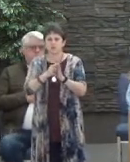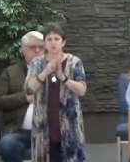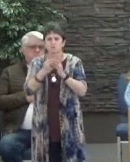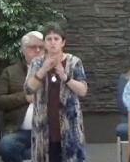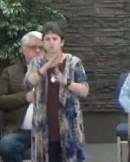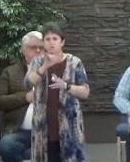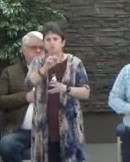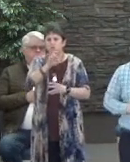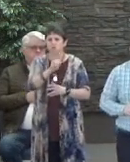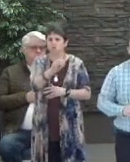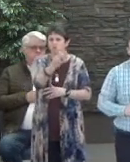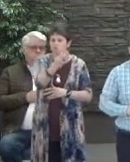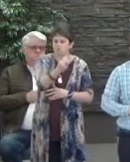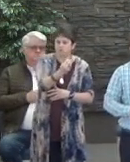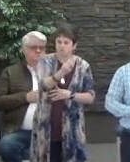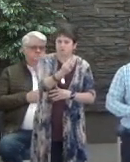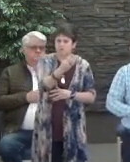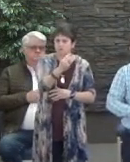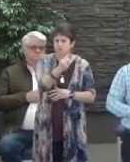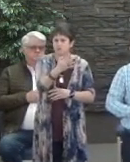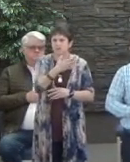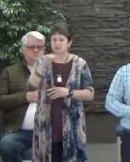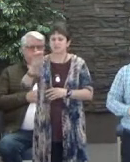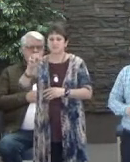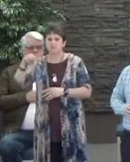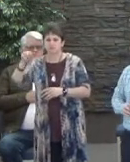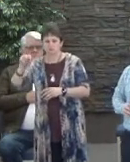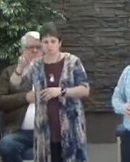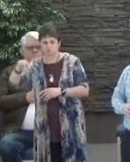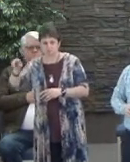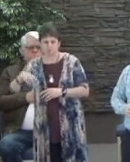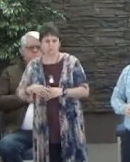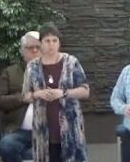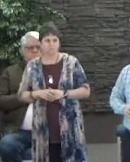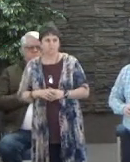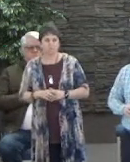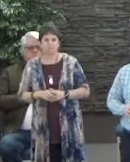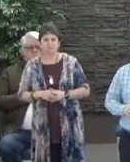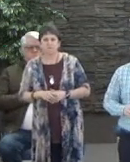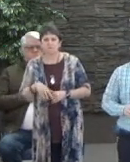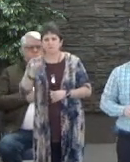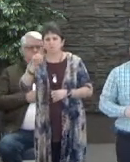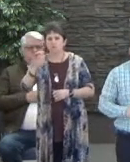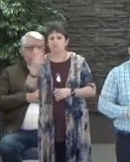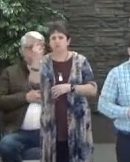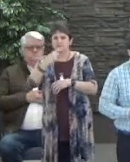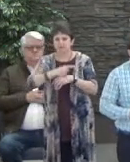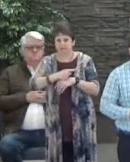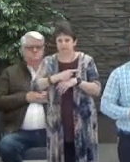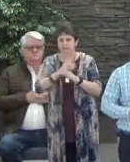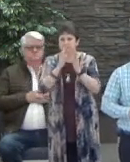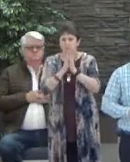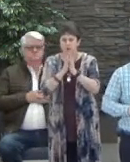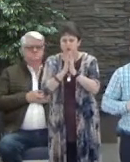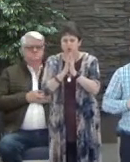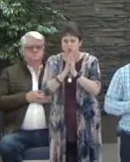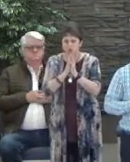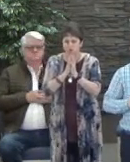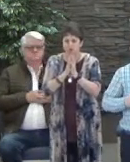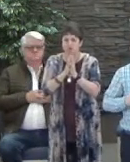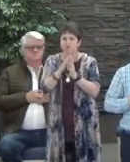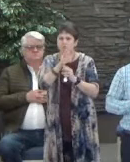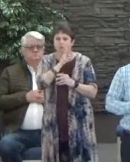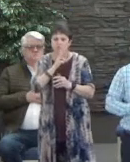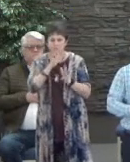minutes between June 14th and September 22nd. 100 days of prayer in